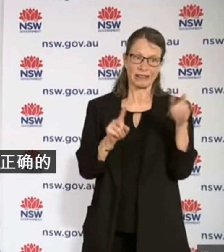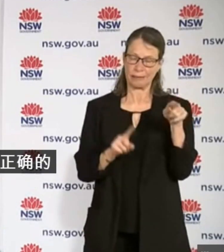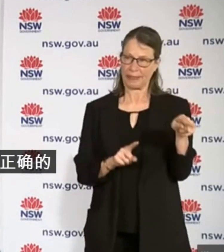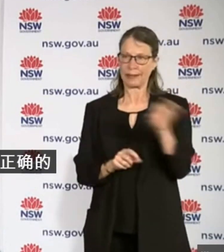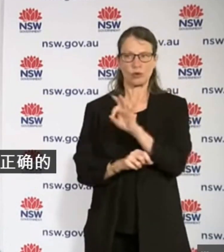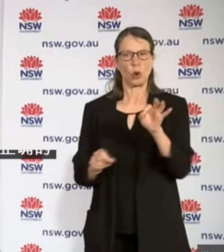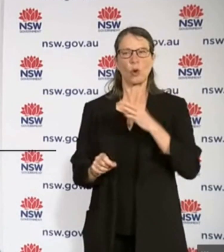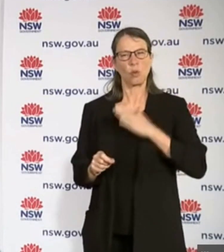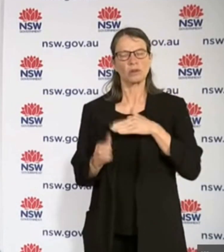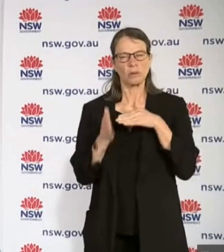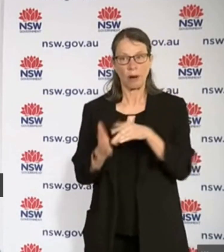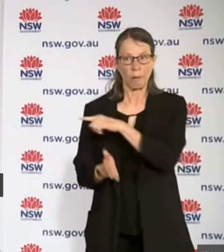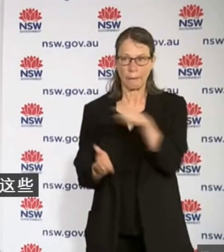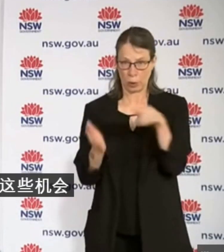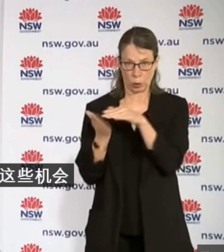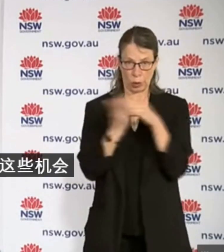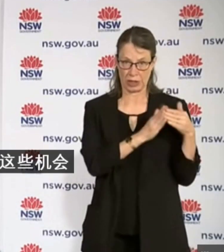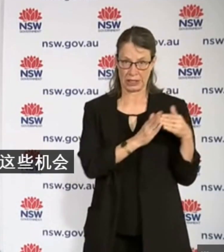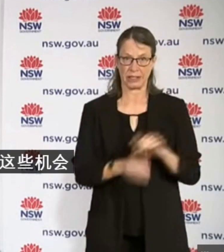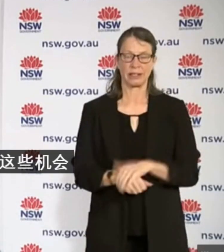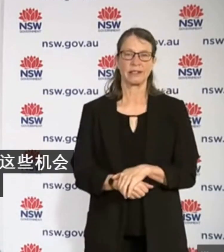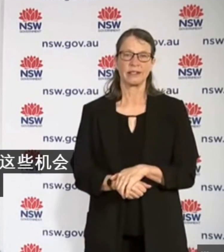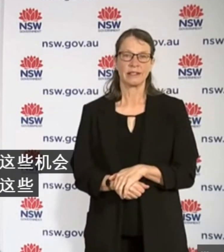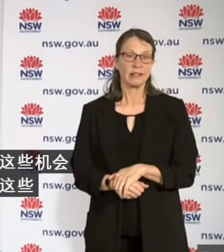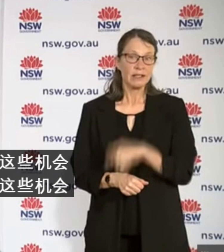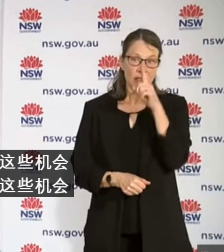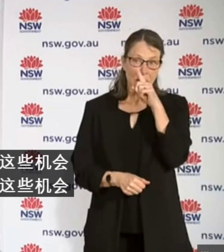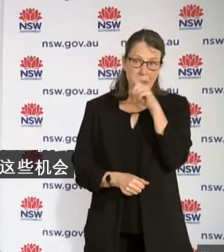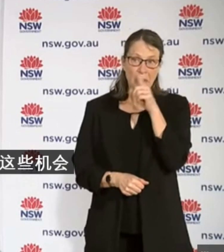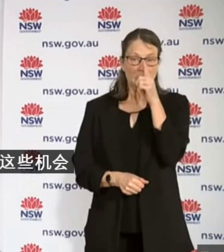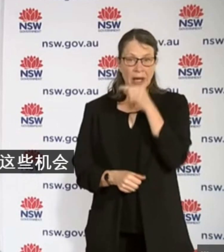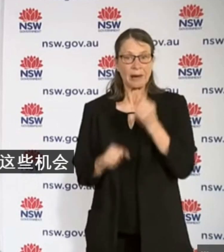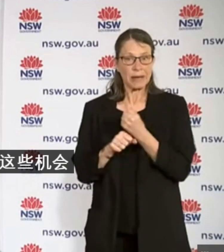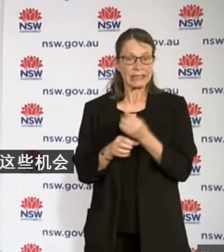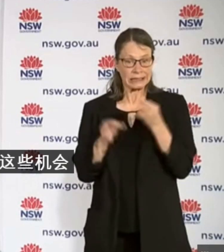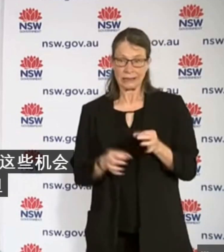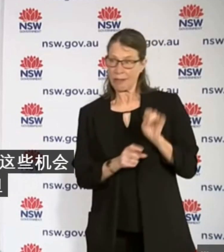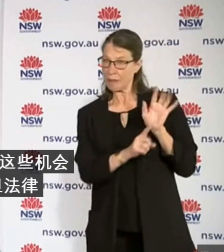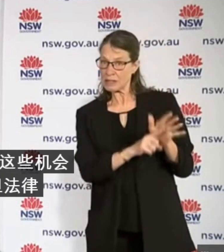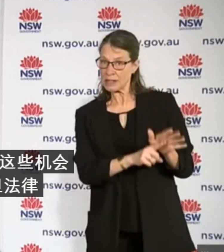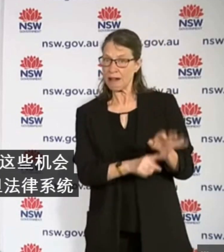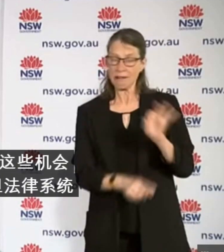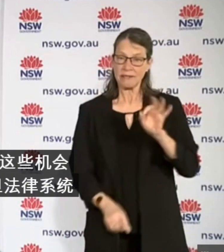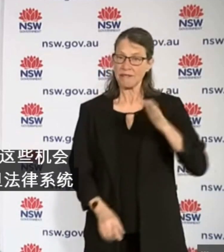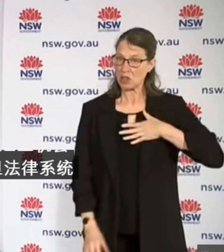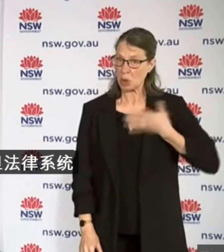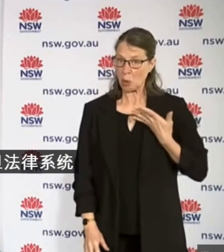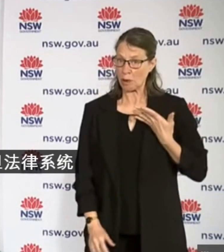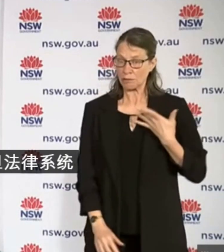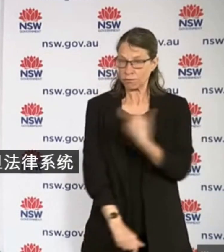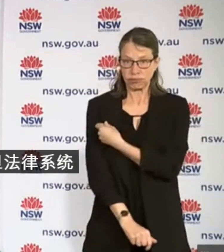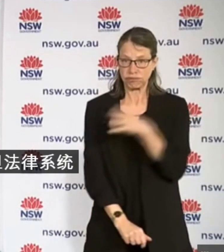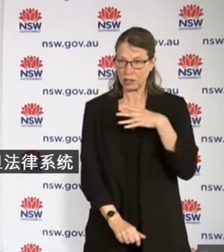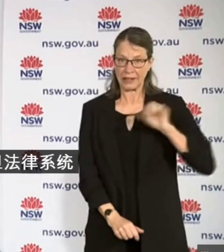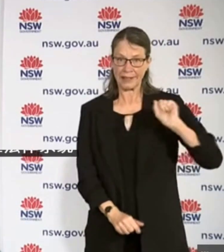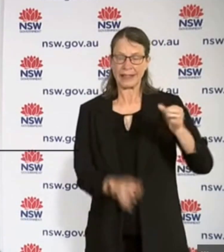distracted. People have those opportunities in a democracy. They're free to exercise them, and that's on them. But the legal system recognises